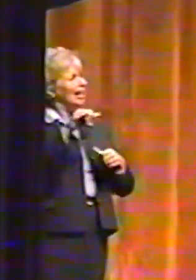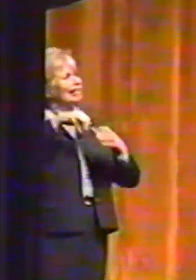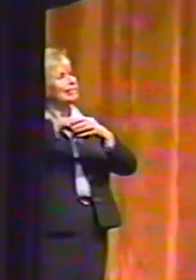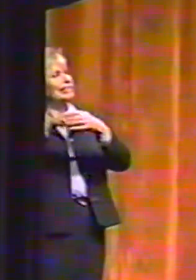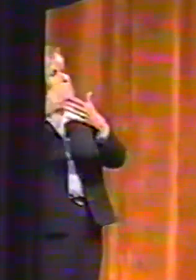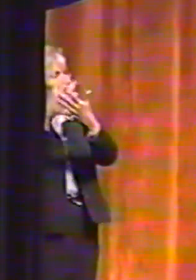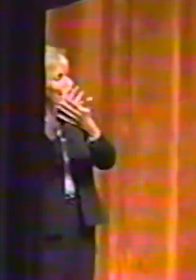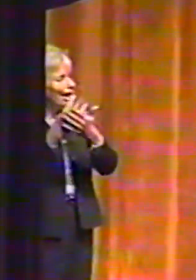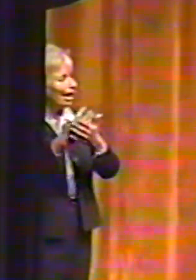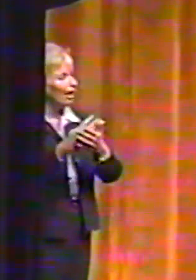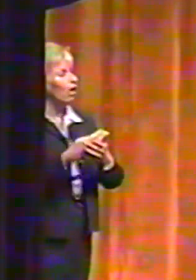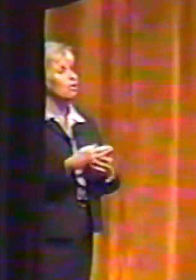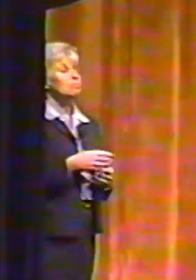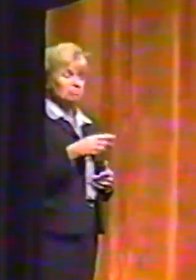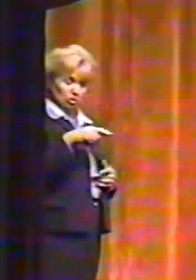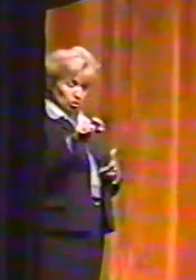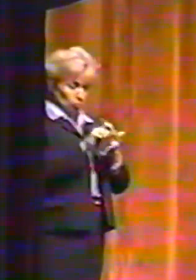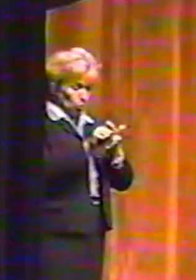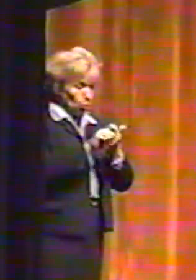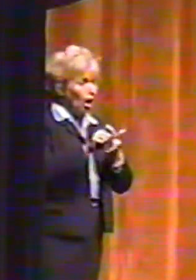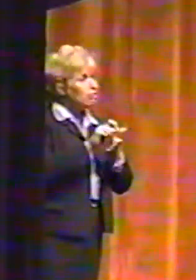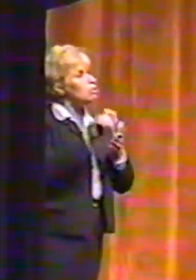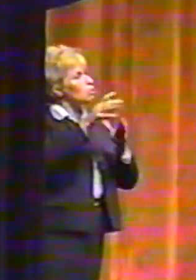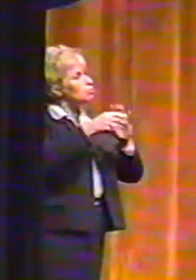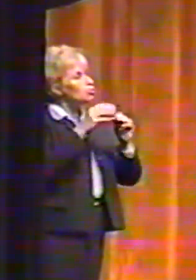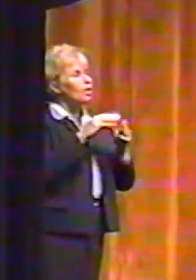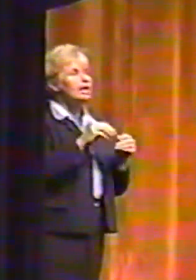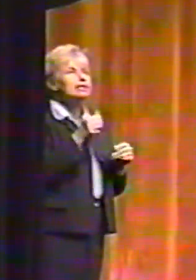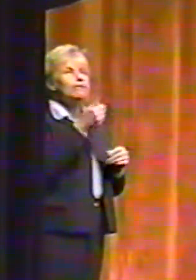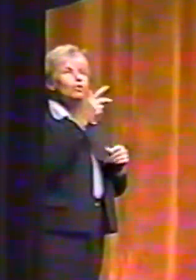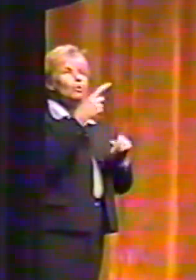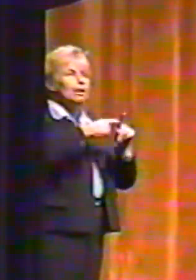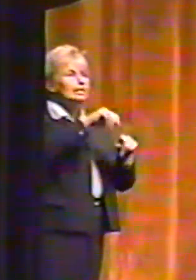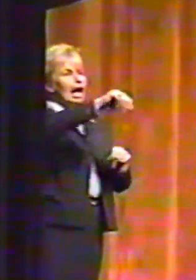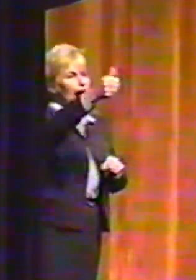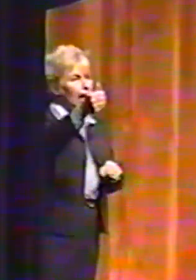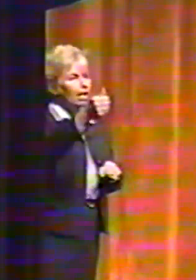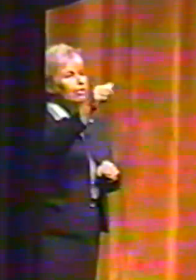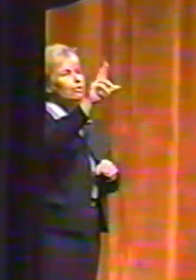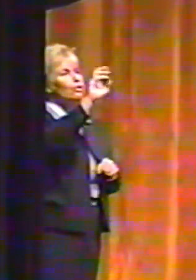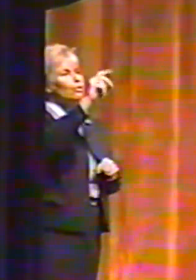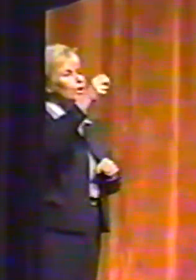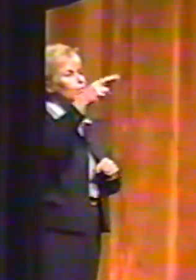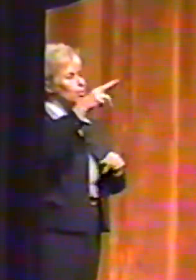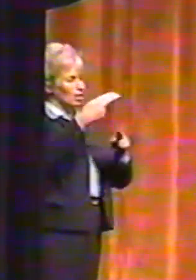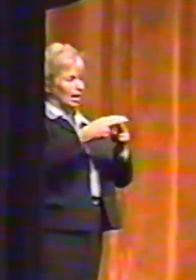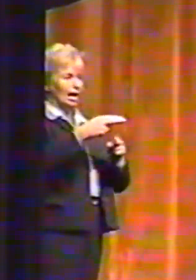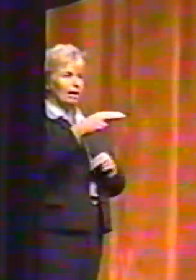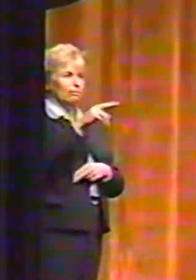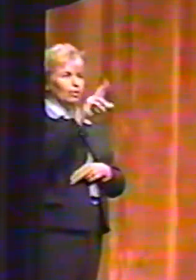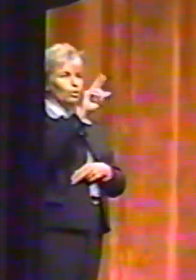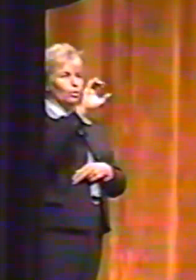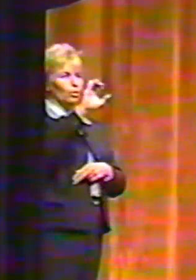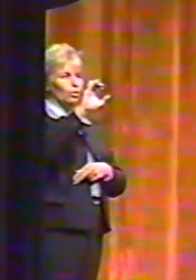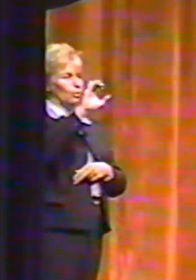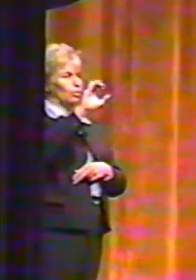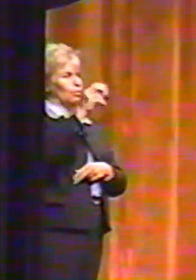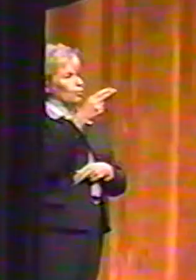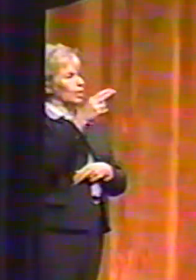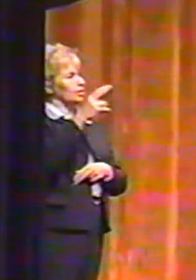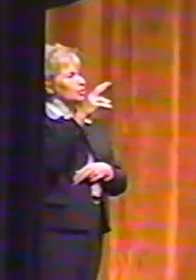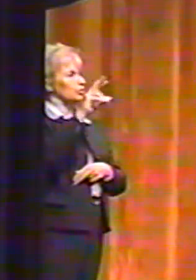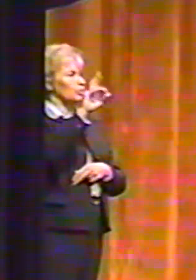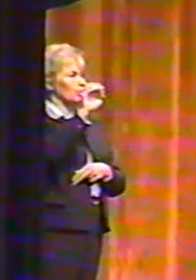While she was doing those stories, a few months later, another reporter at the Oregonian named Rich Reed began writing about the high rate of rejection of